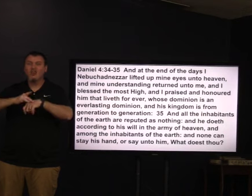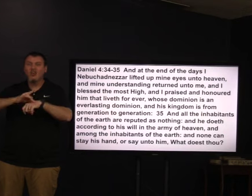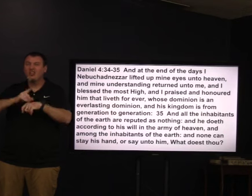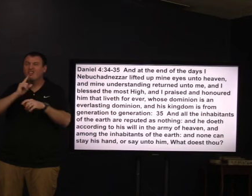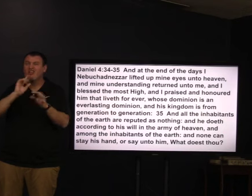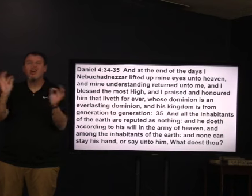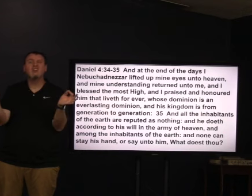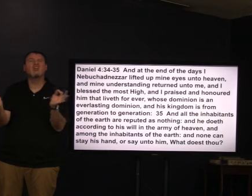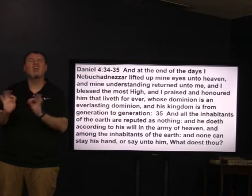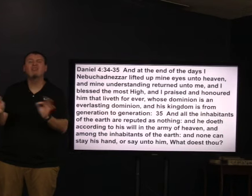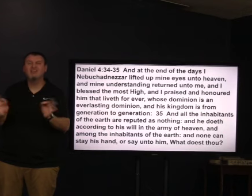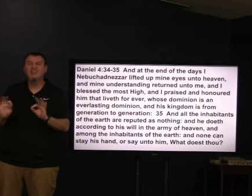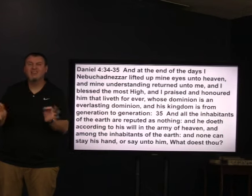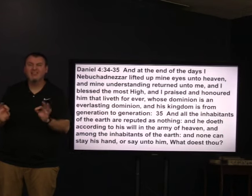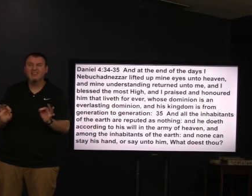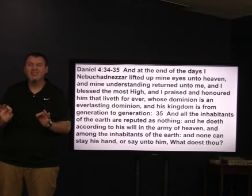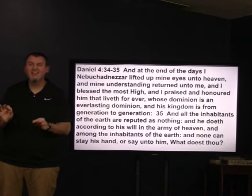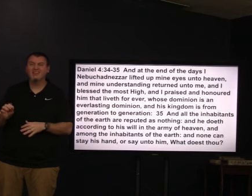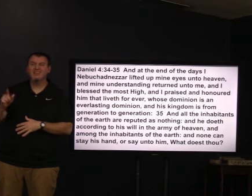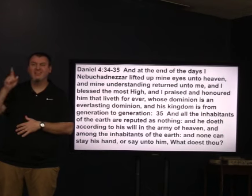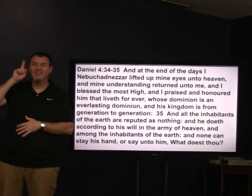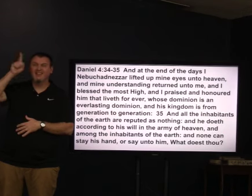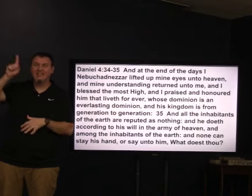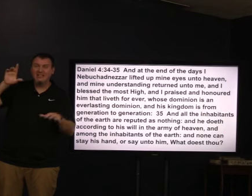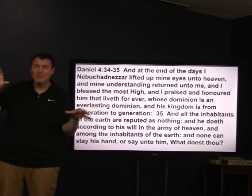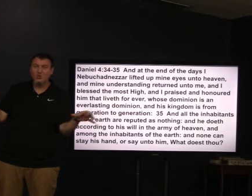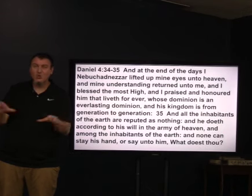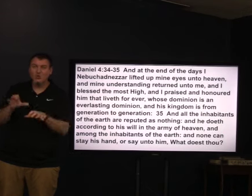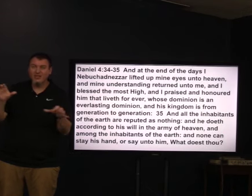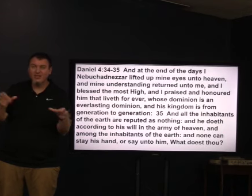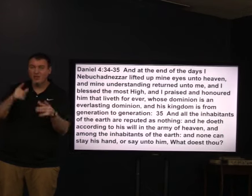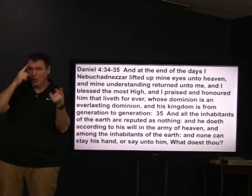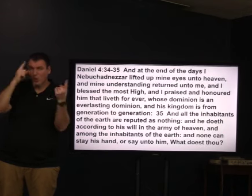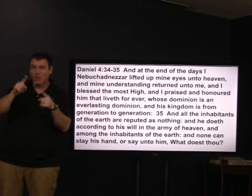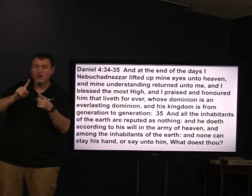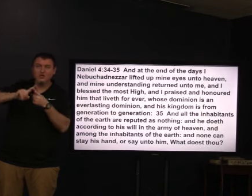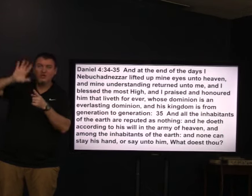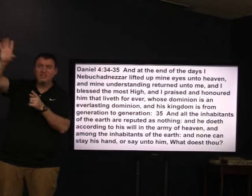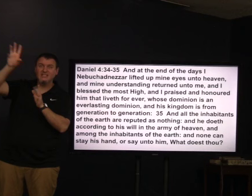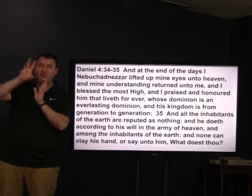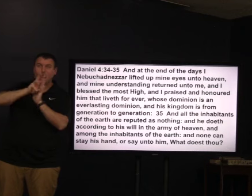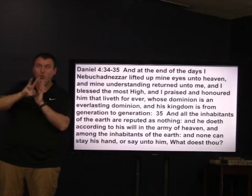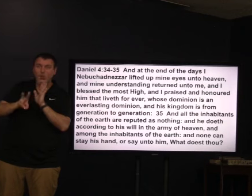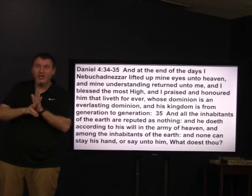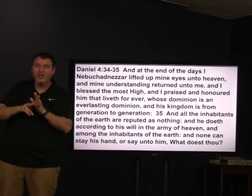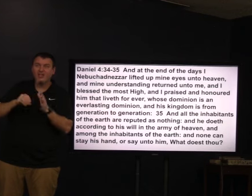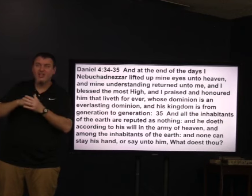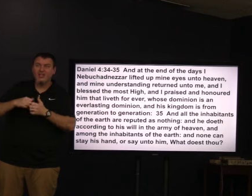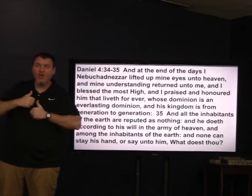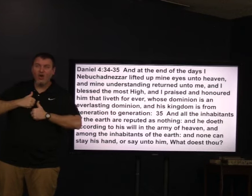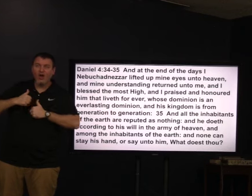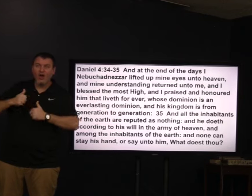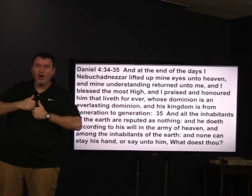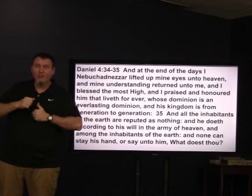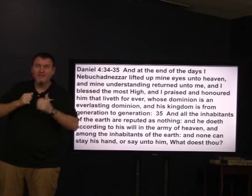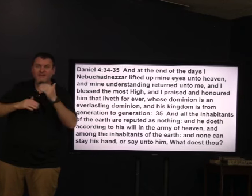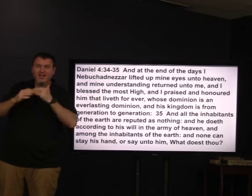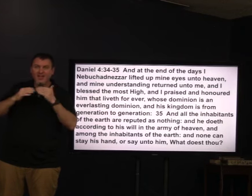earth are nothing. And he does according to his will in the army of